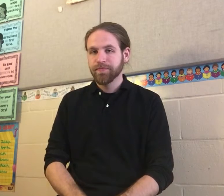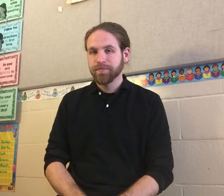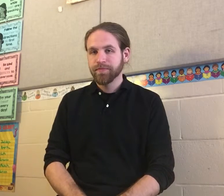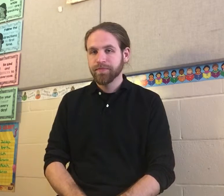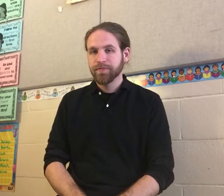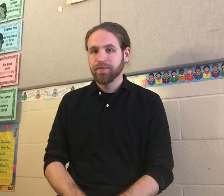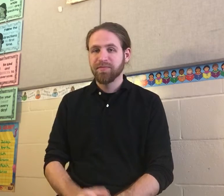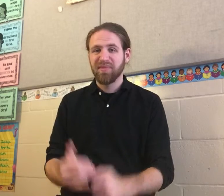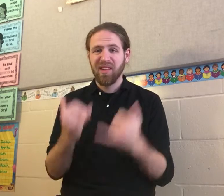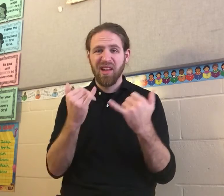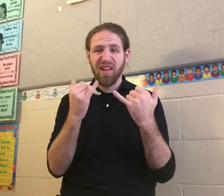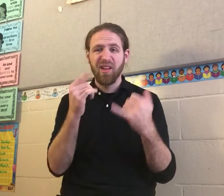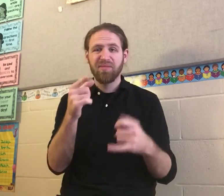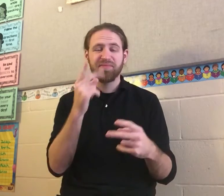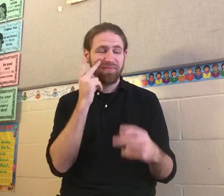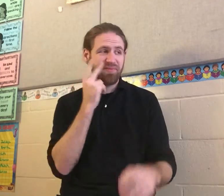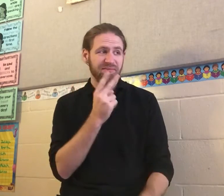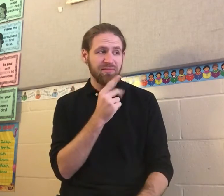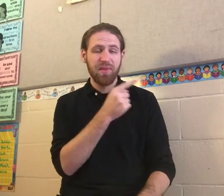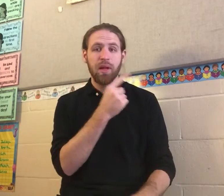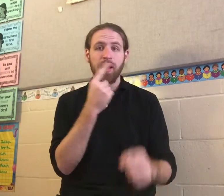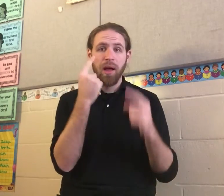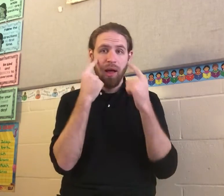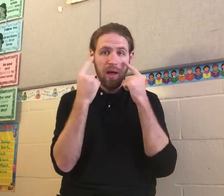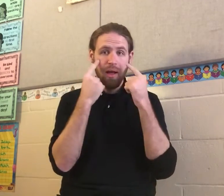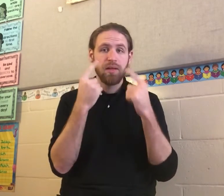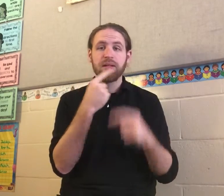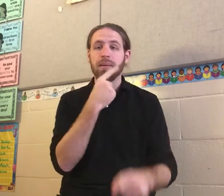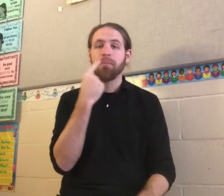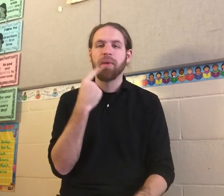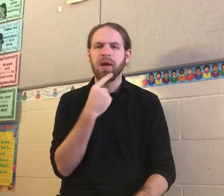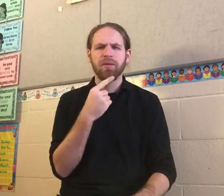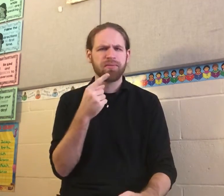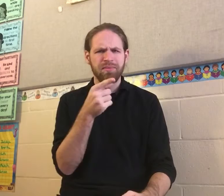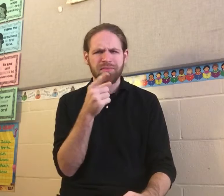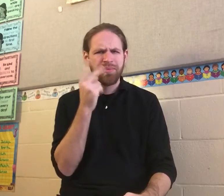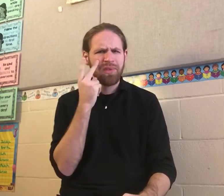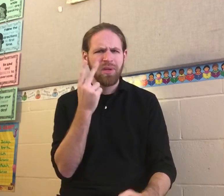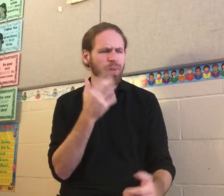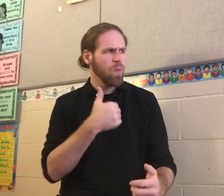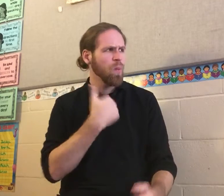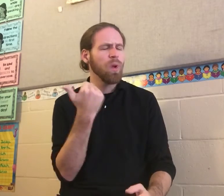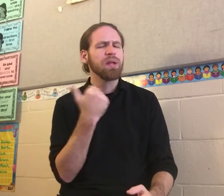So now you've seen insect eyes and mouths. What else do you see on the head of these insects?